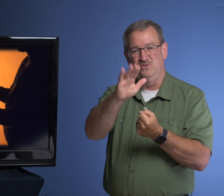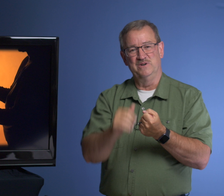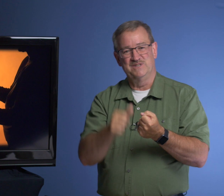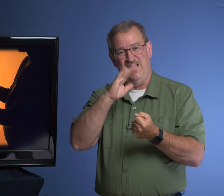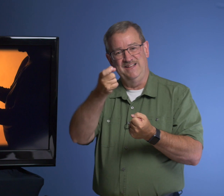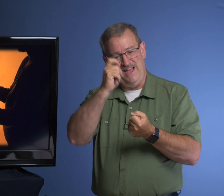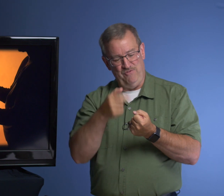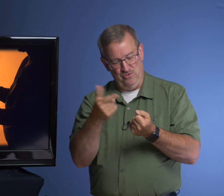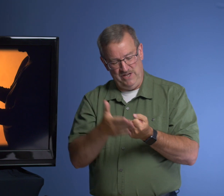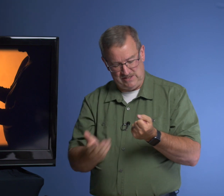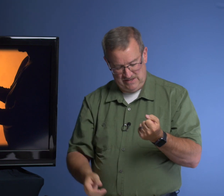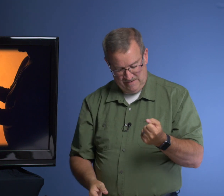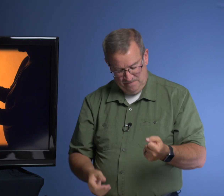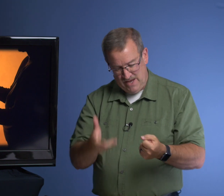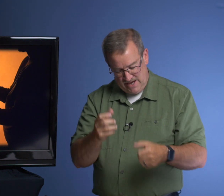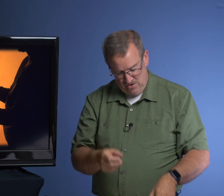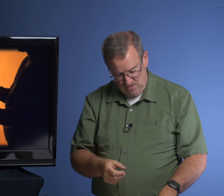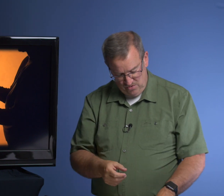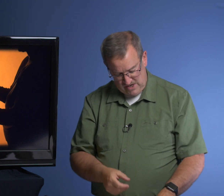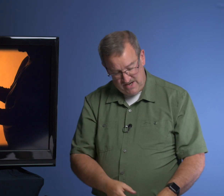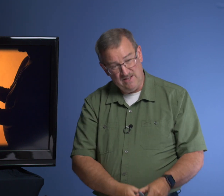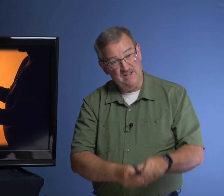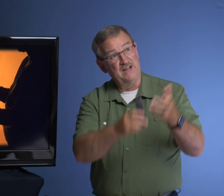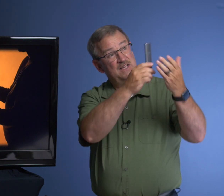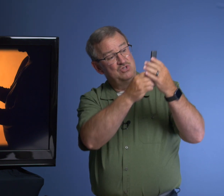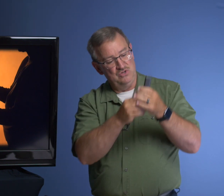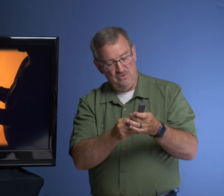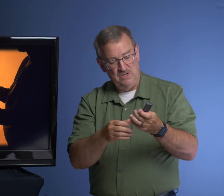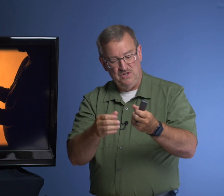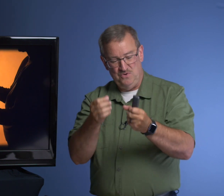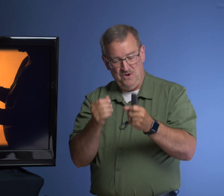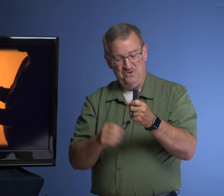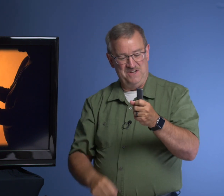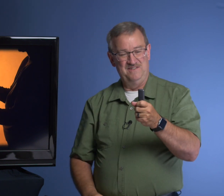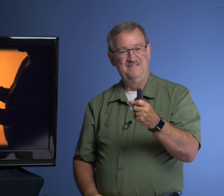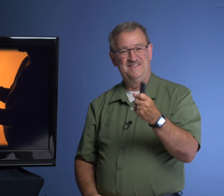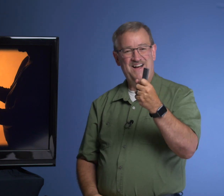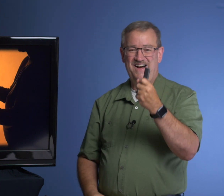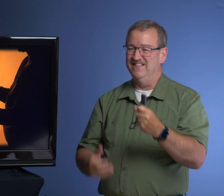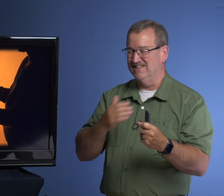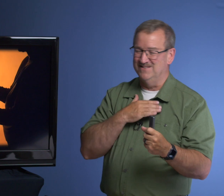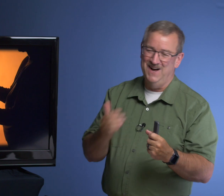yours. God gave you this. And you take, God gives you, you hold it. Ah, this is